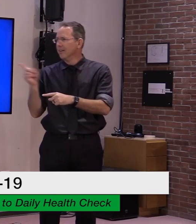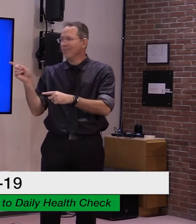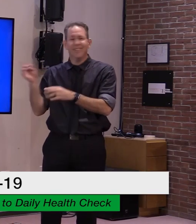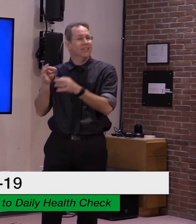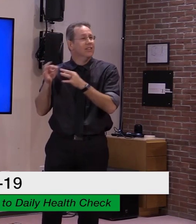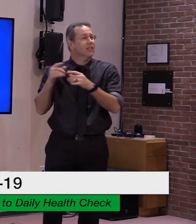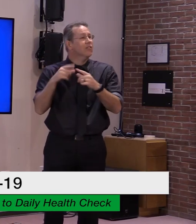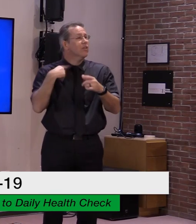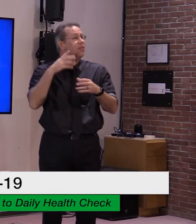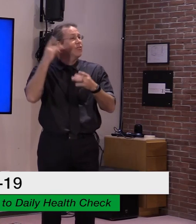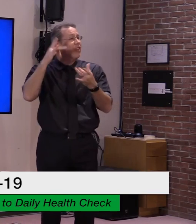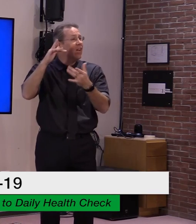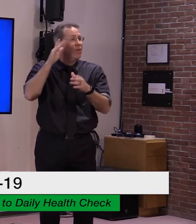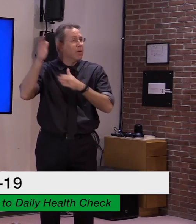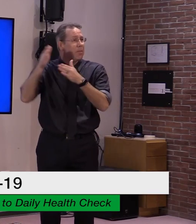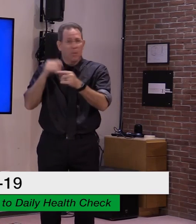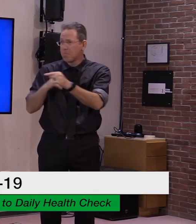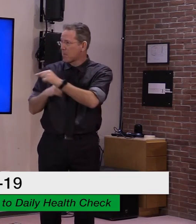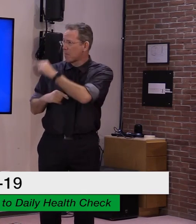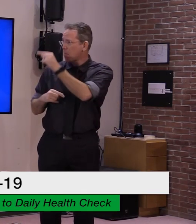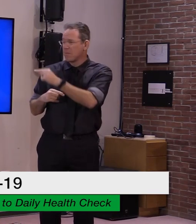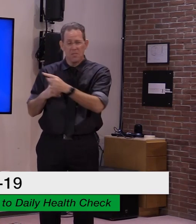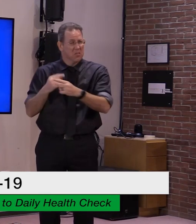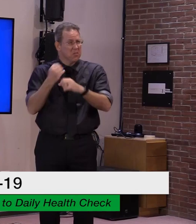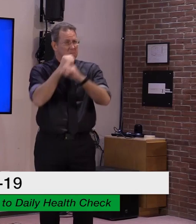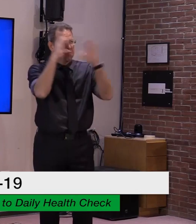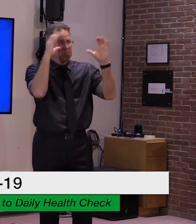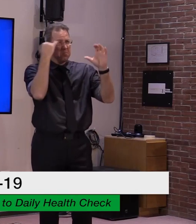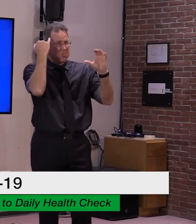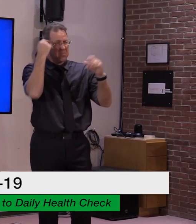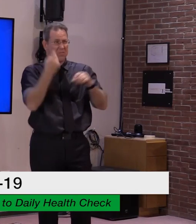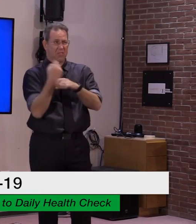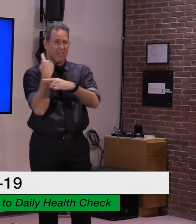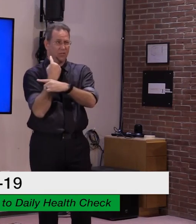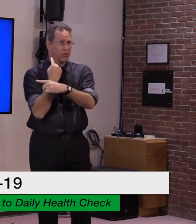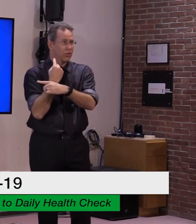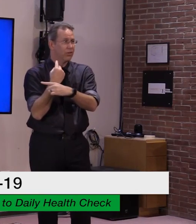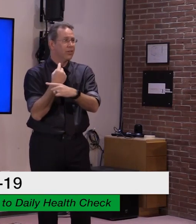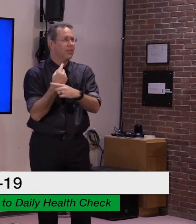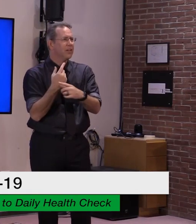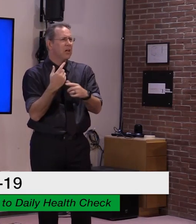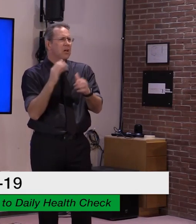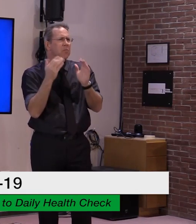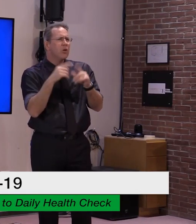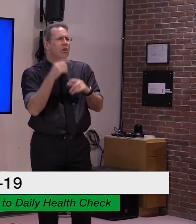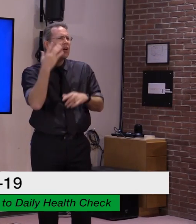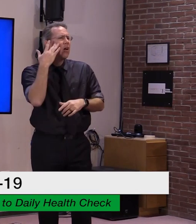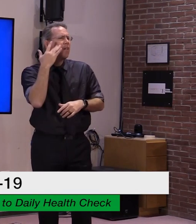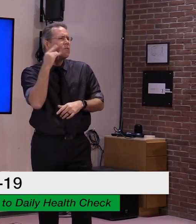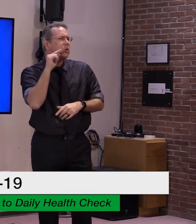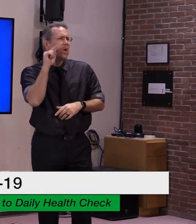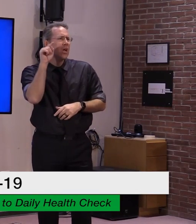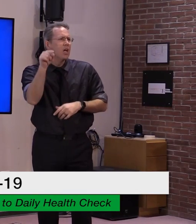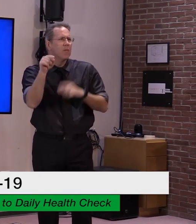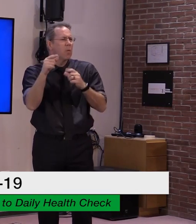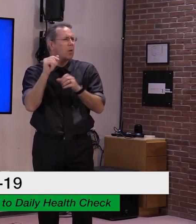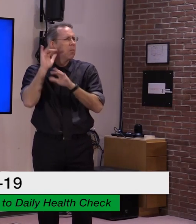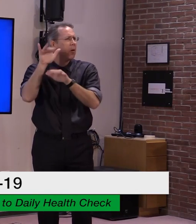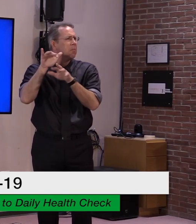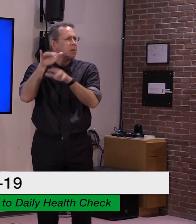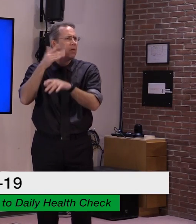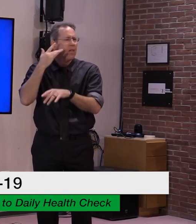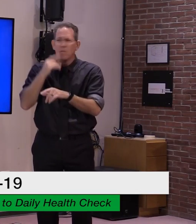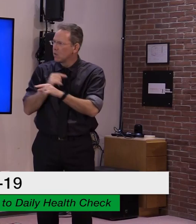mid-atlantic parts of florida parts of southern california again you can see that the travel was broad